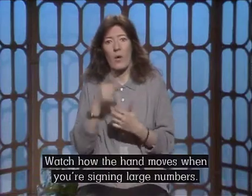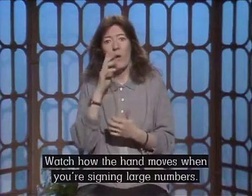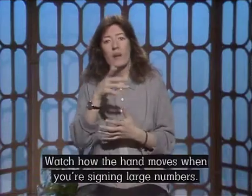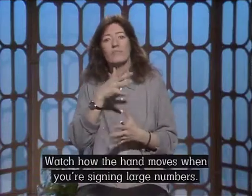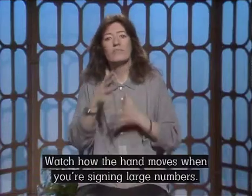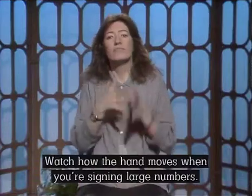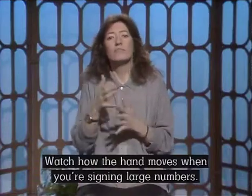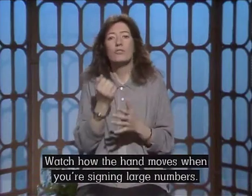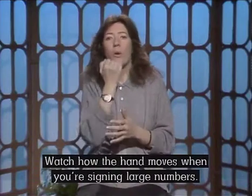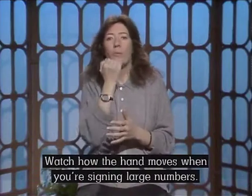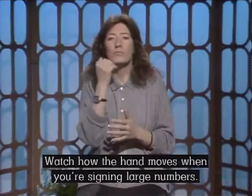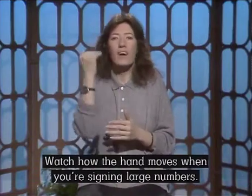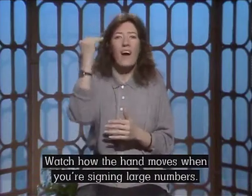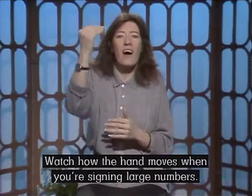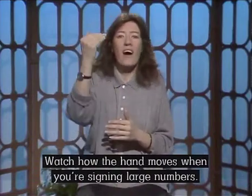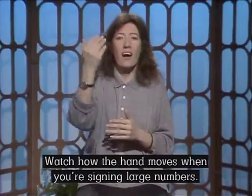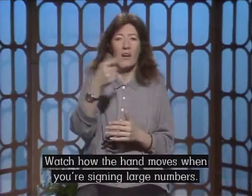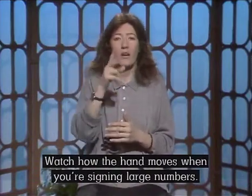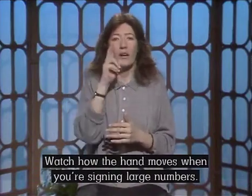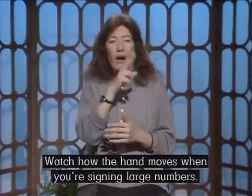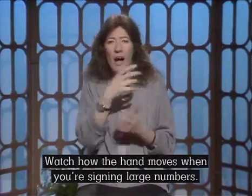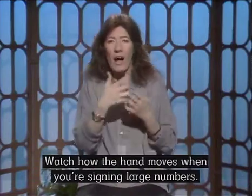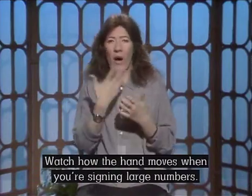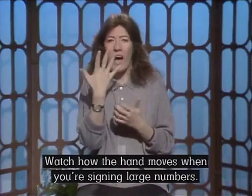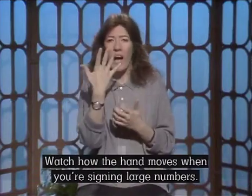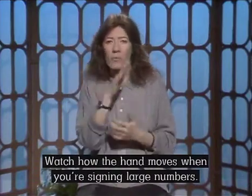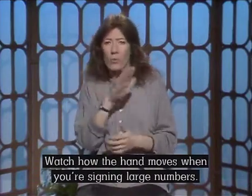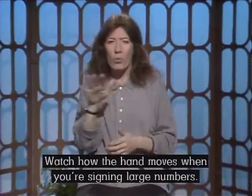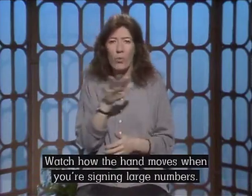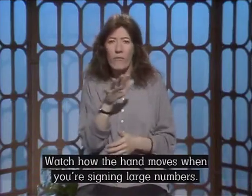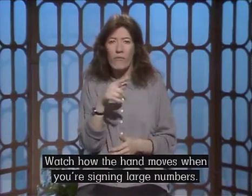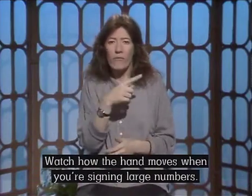Watch how the hand moves when you're signing large numbers.